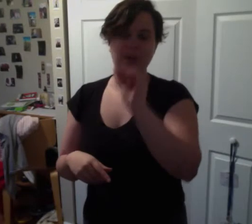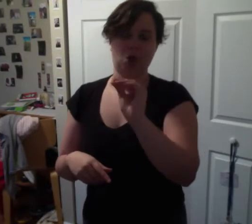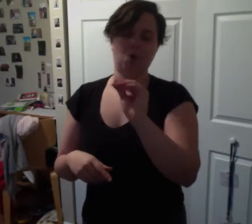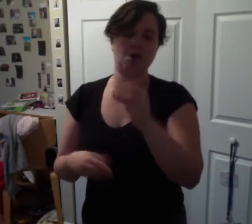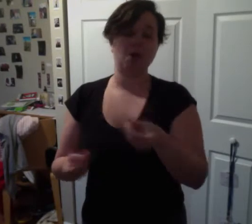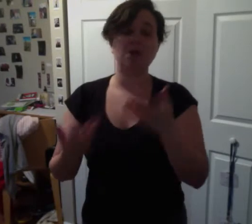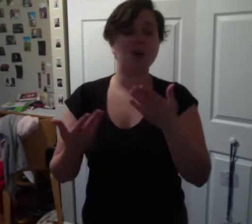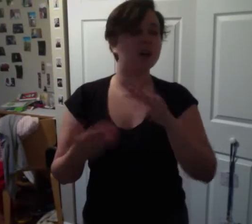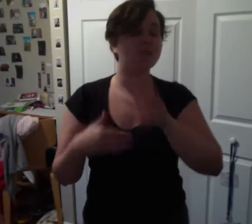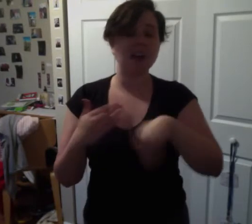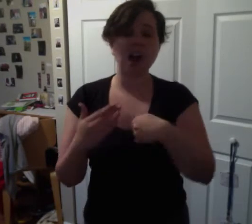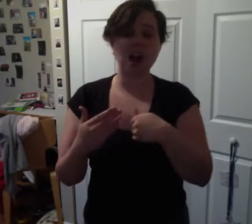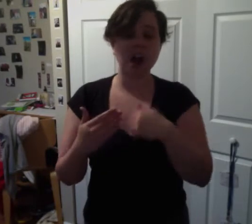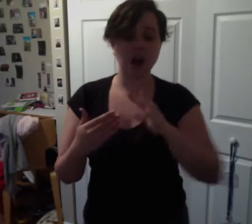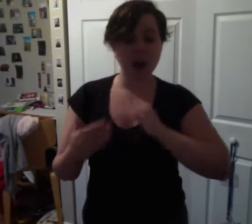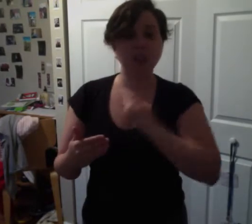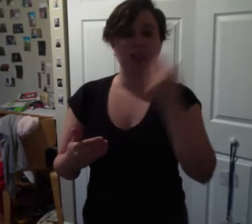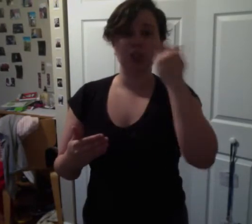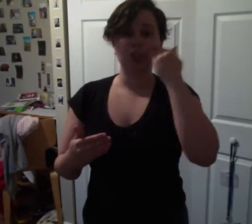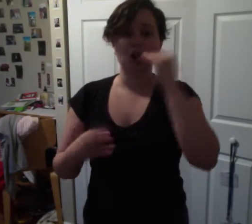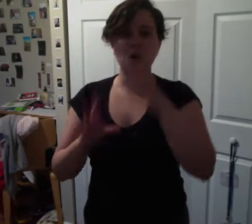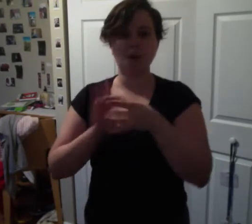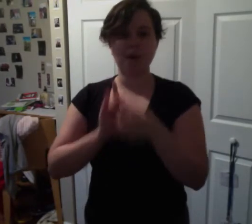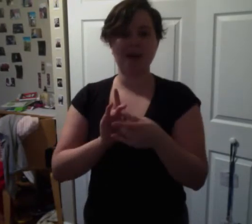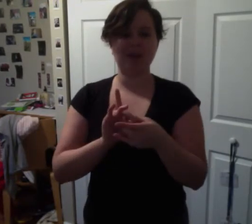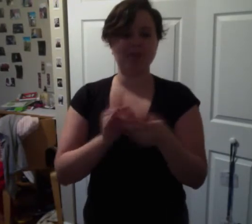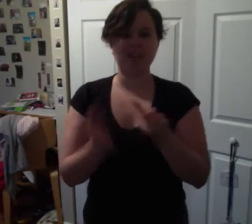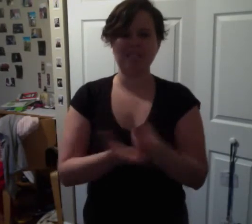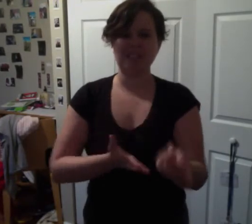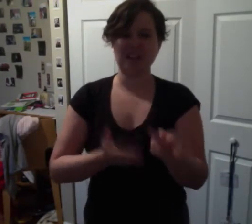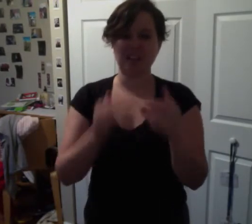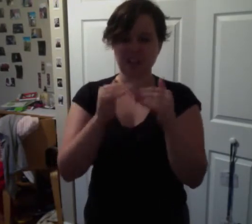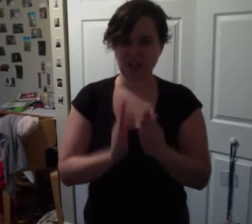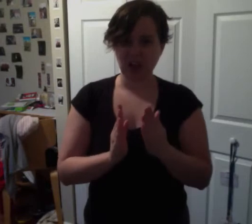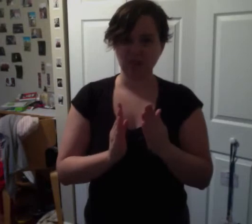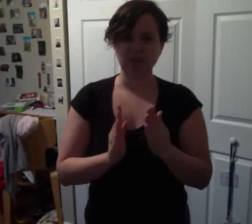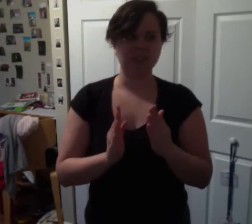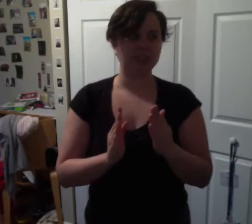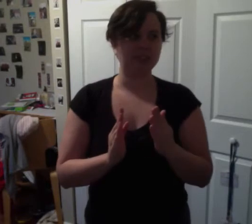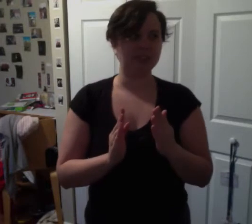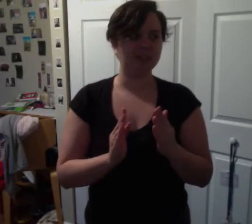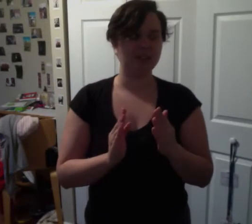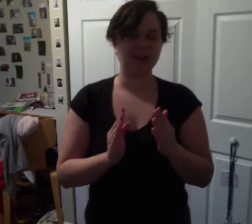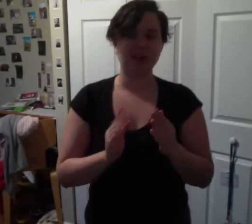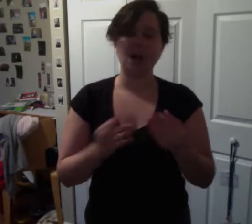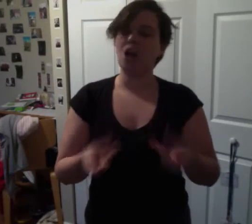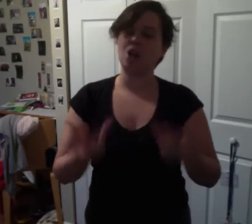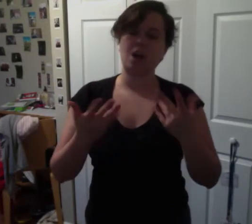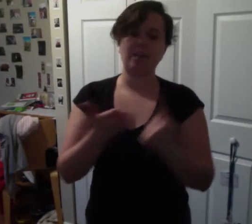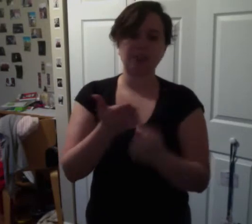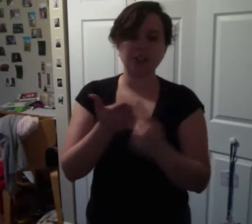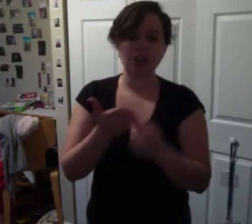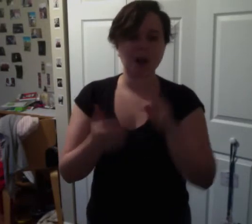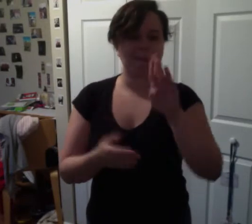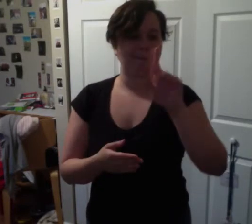about it with some of our cities more than others, but I think a lot of our U.S. cities and beyond have the challenge of blight, abandoned buildings